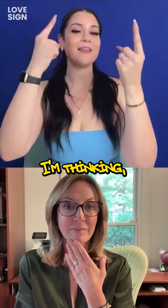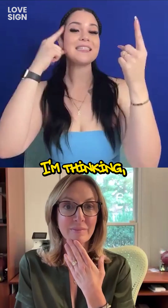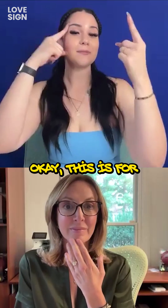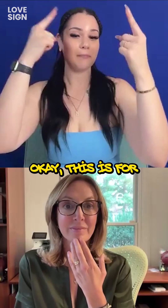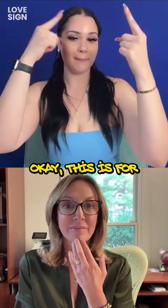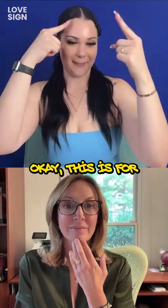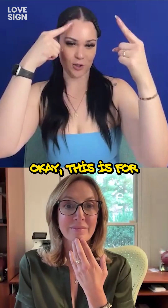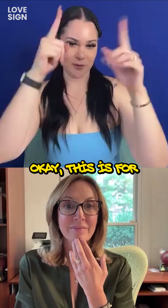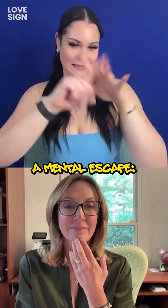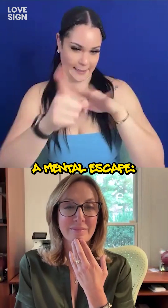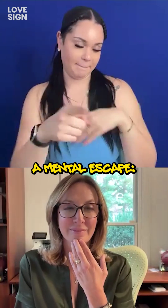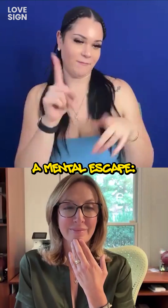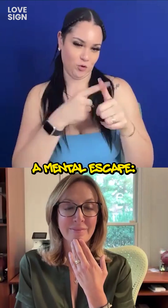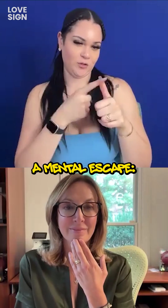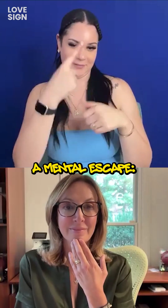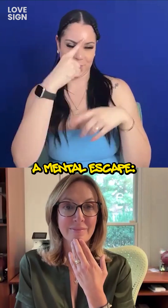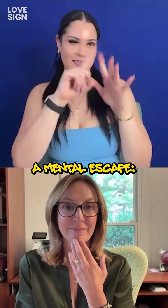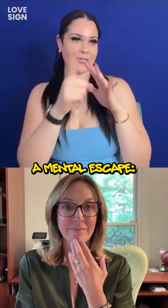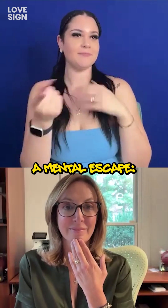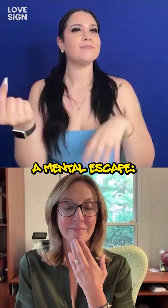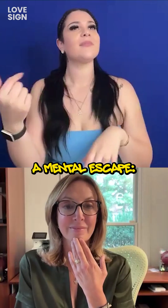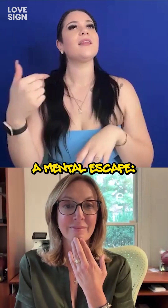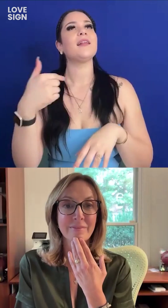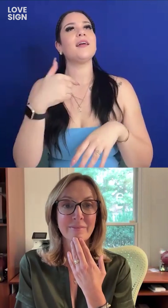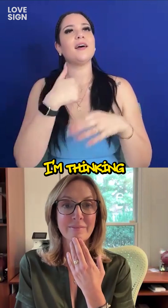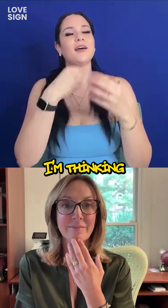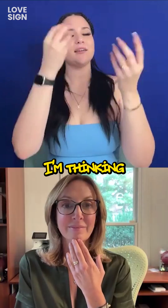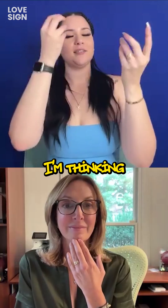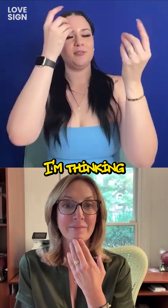I'm thinking, this is for a mental escape.